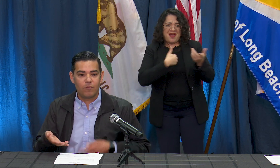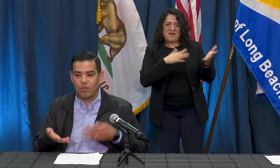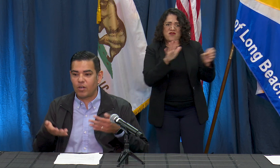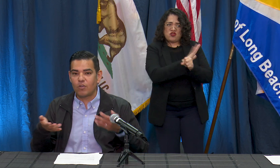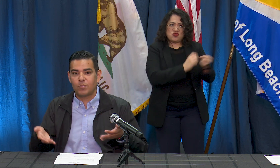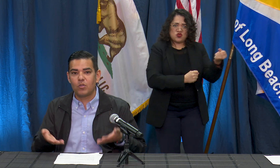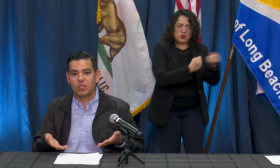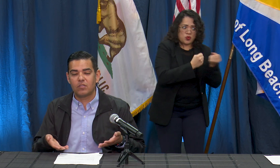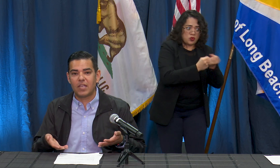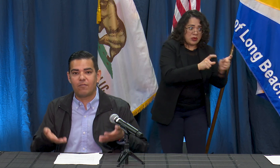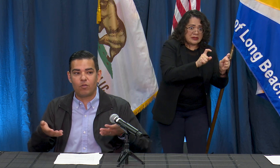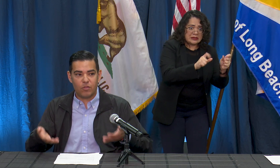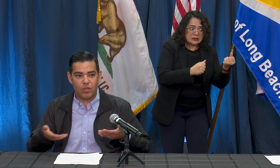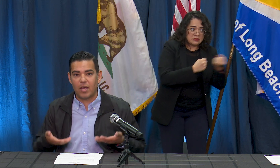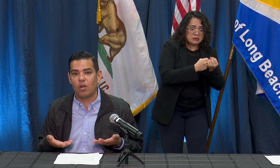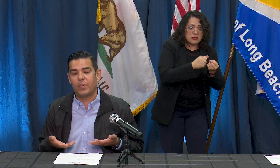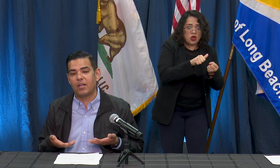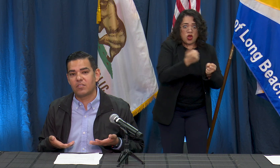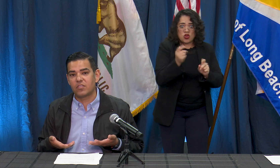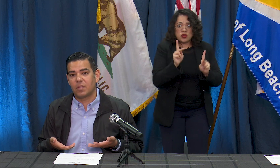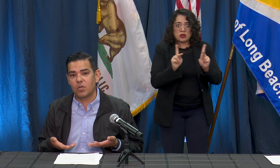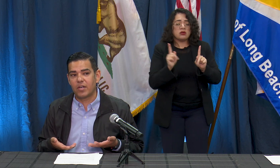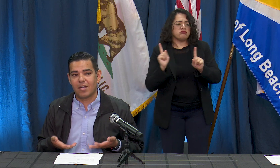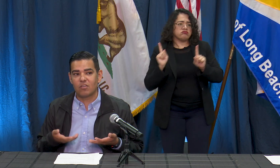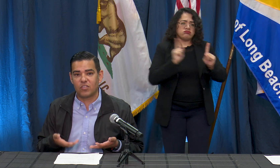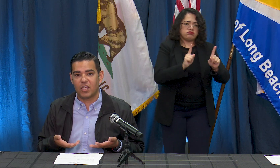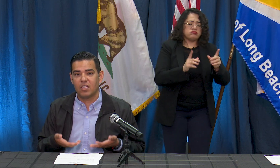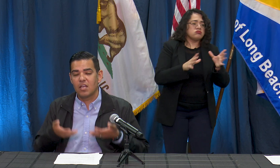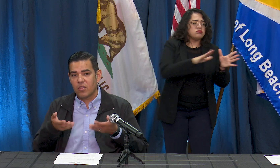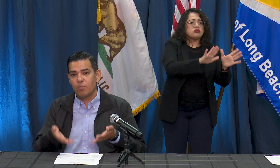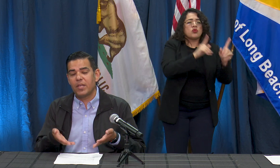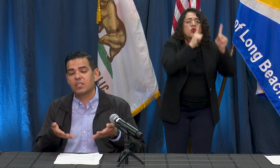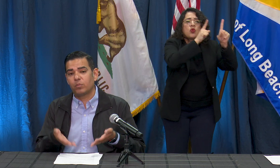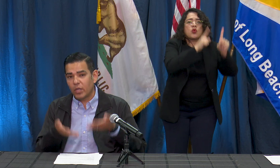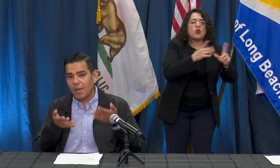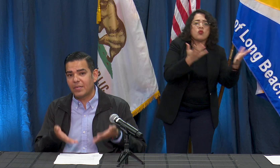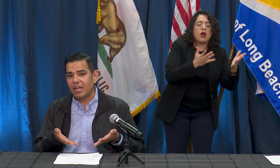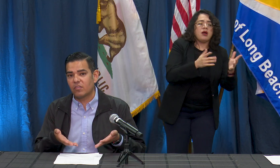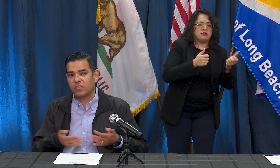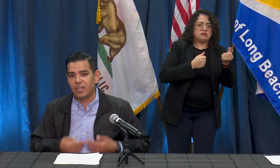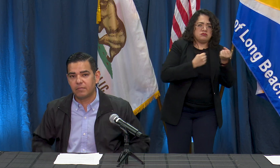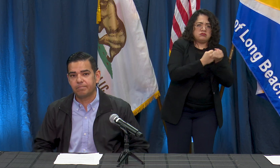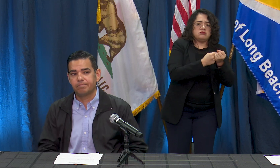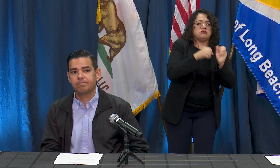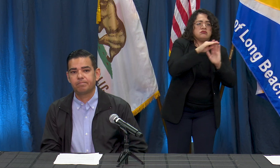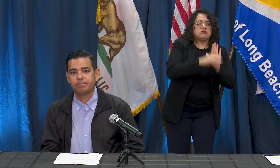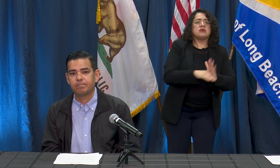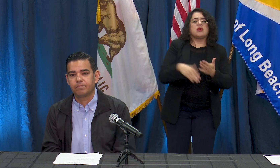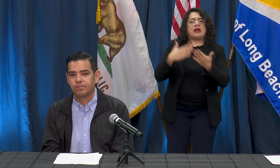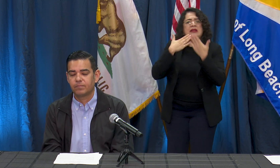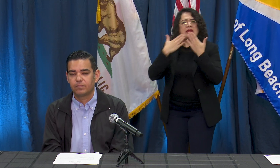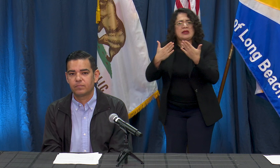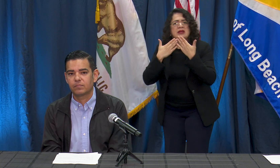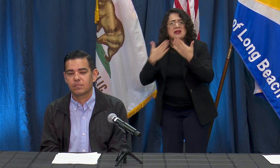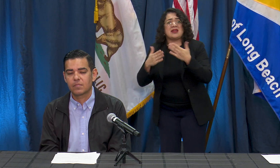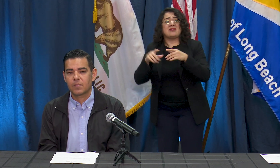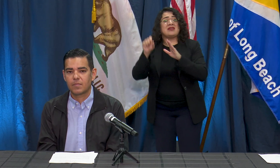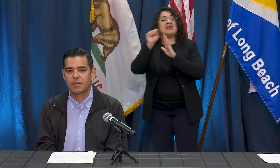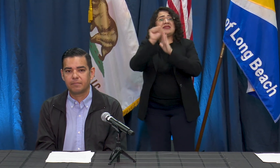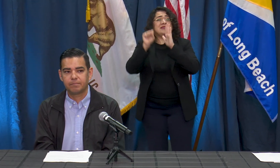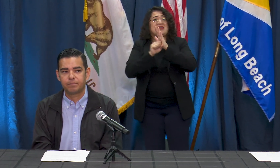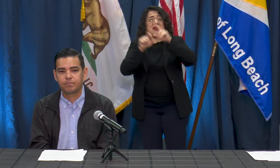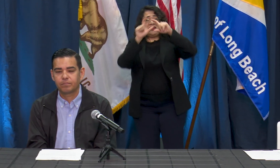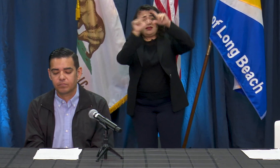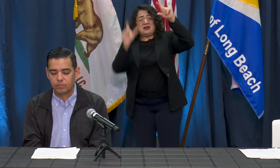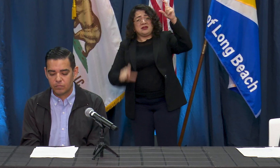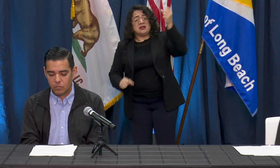for their contributions and for helping us as a community and our city. They're being deployed up and down the state. And then the